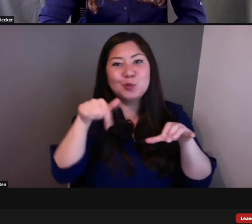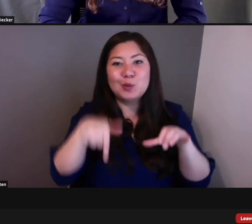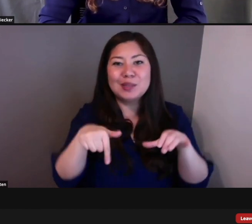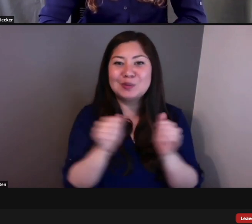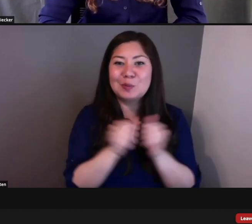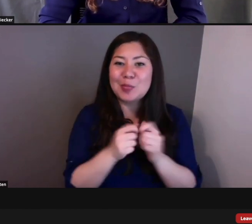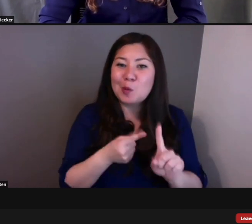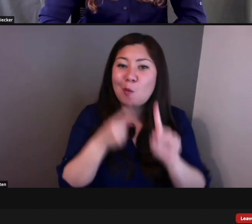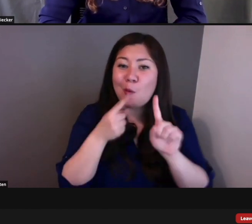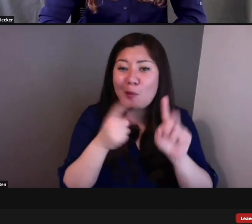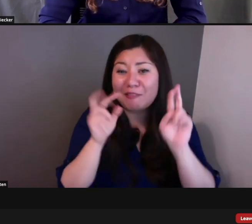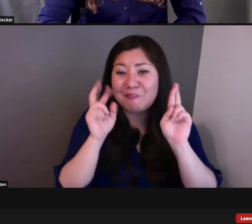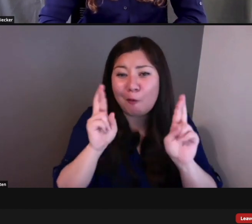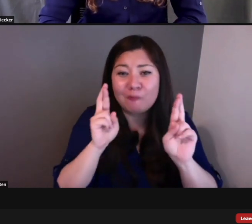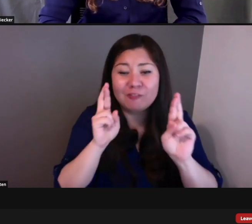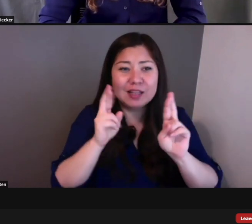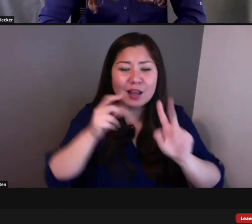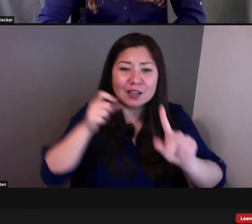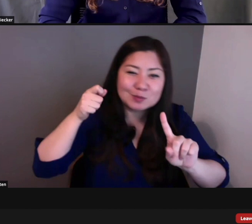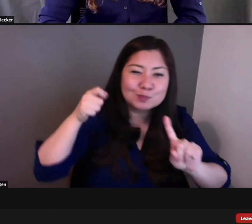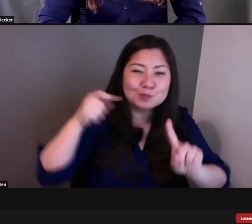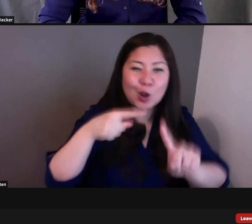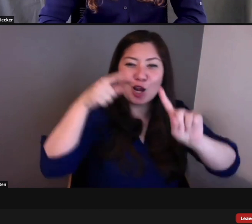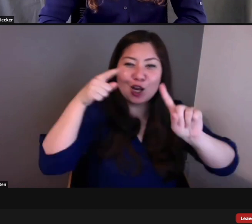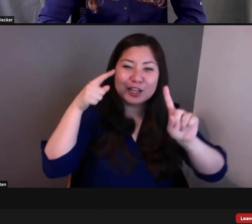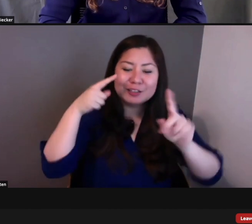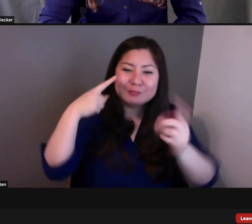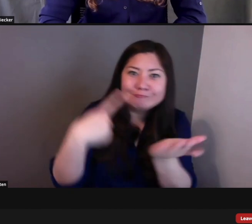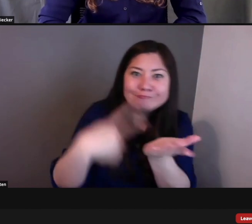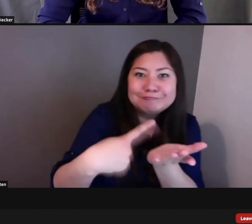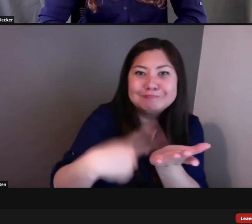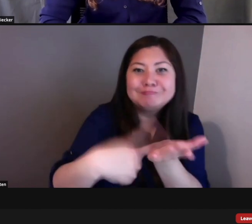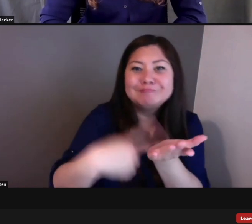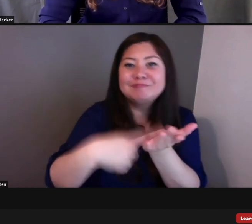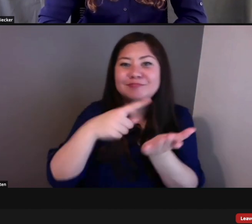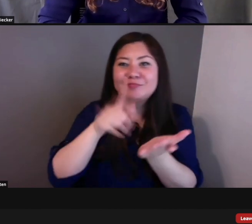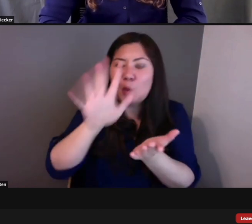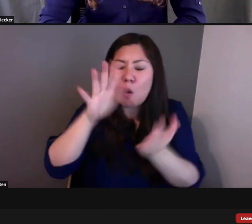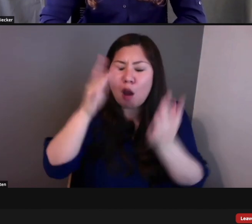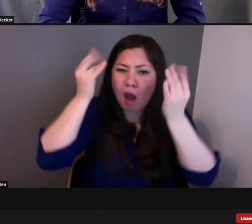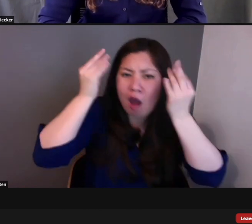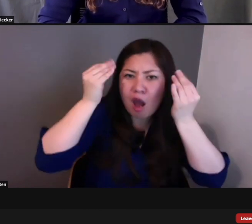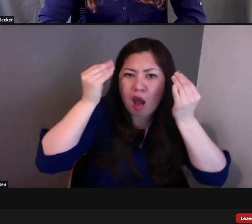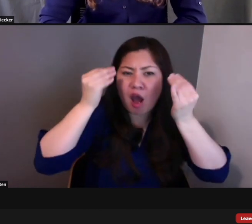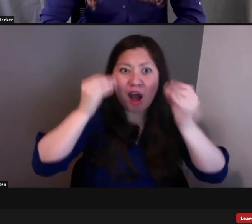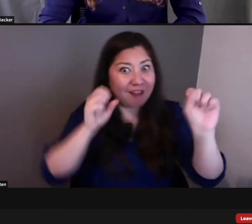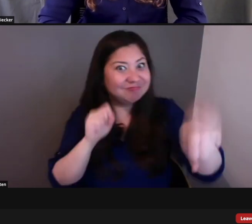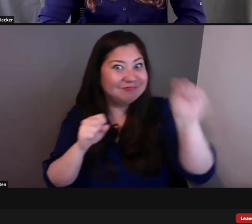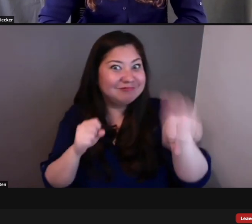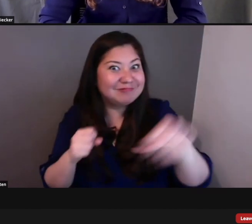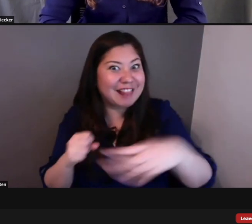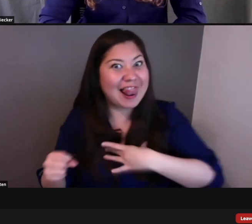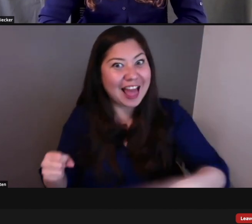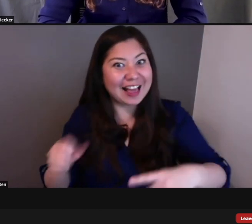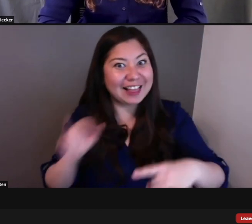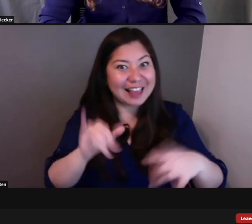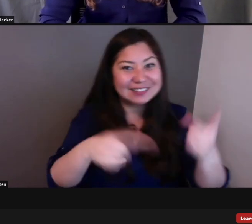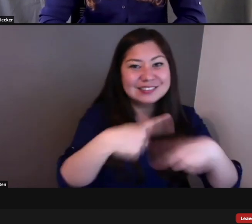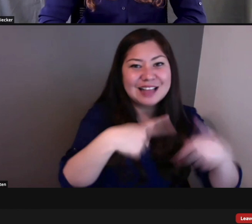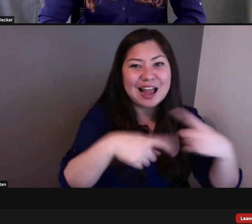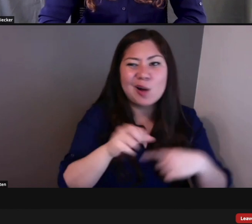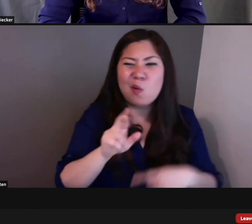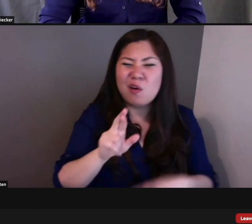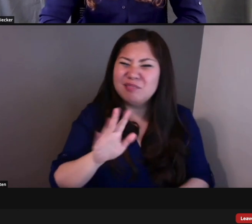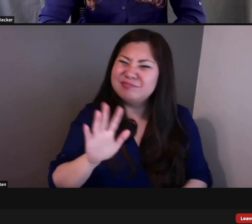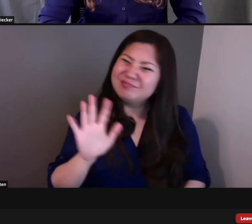decide what was the correct sign. We were trying to think of signs. We would video ourselves